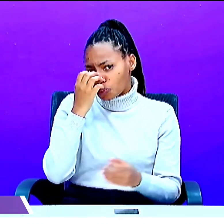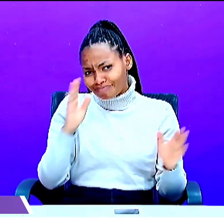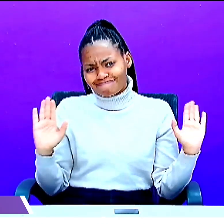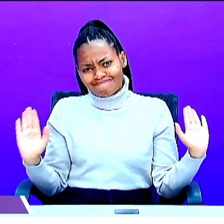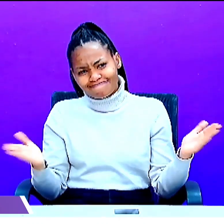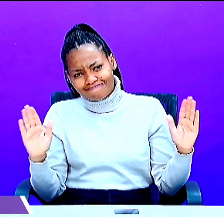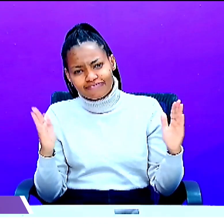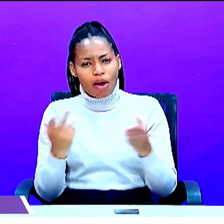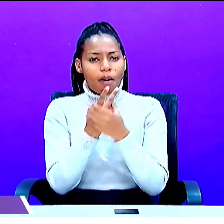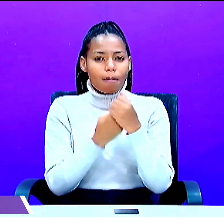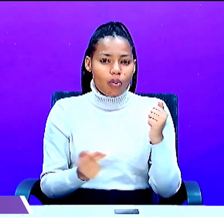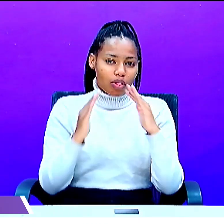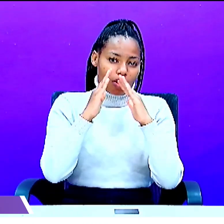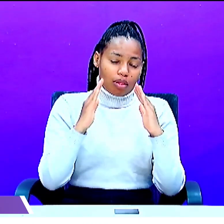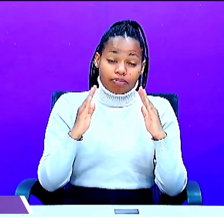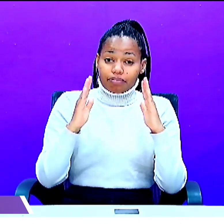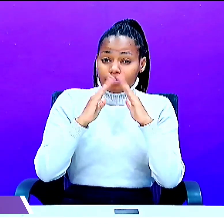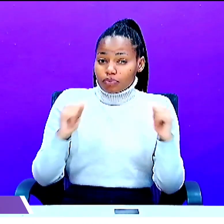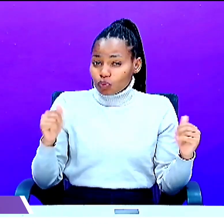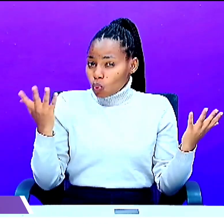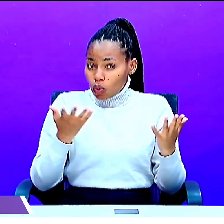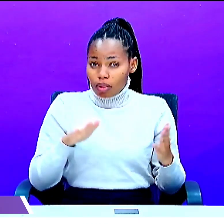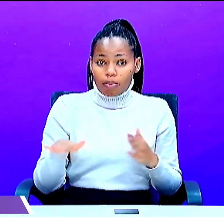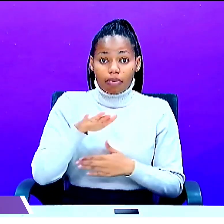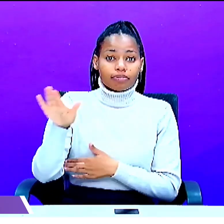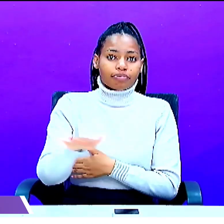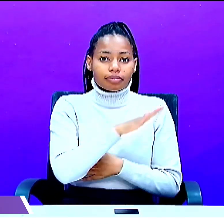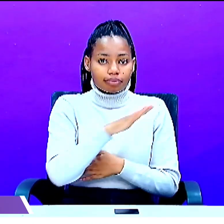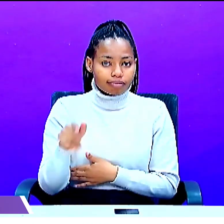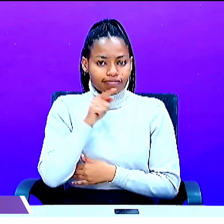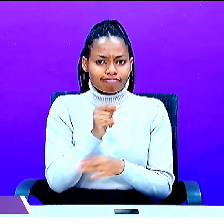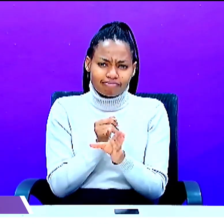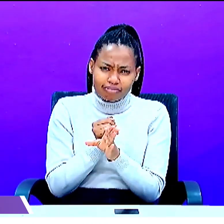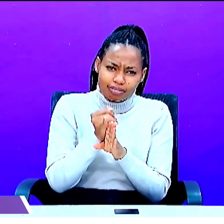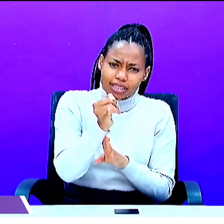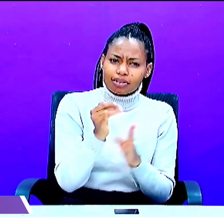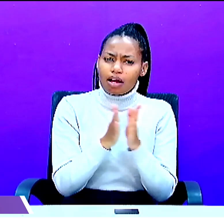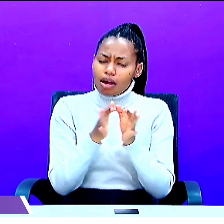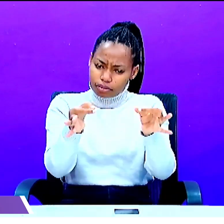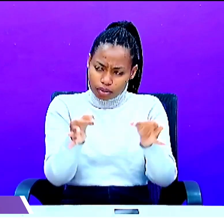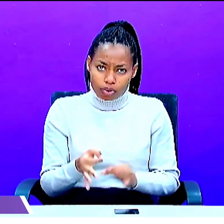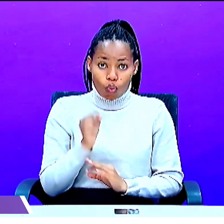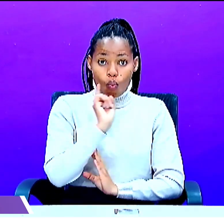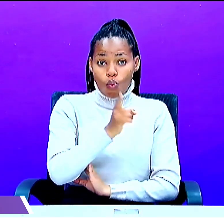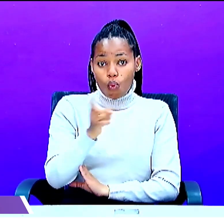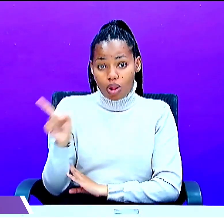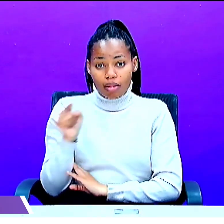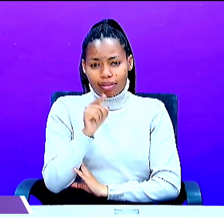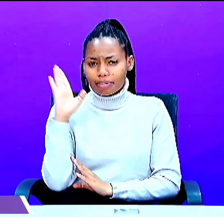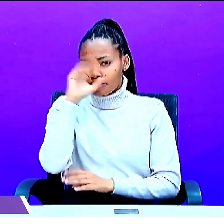President Ruto urged both houses of parliament to uphold integrity and accountability, warning that